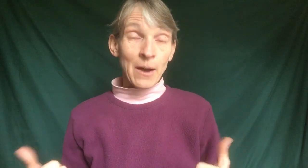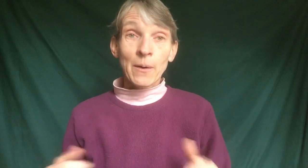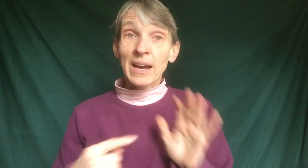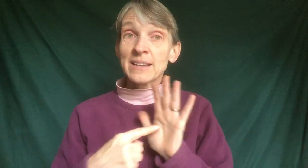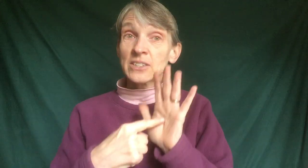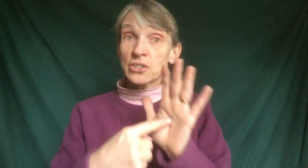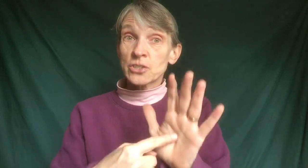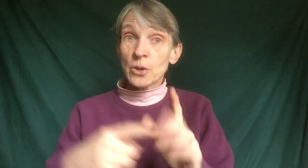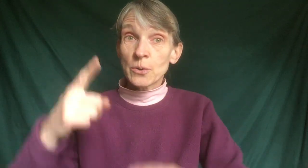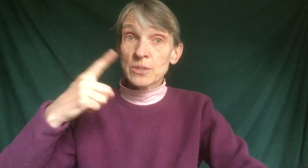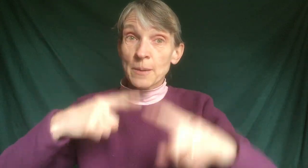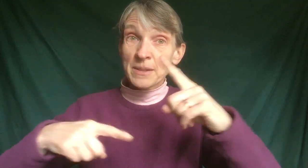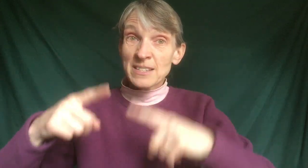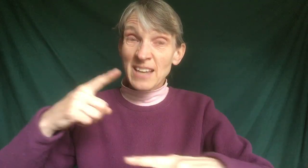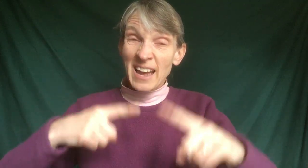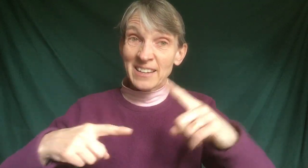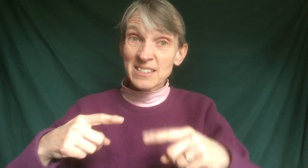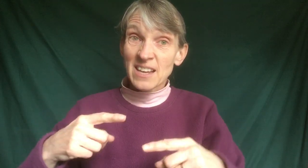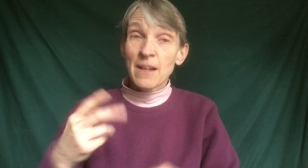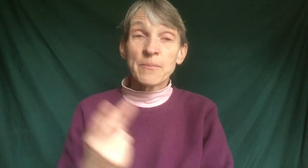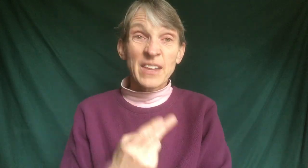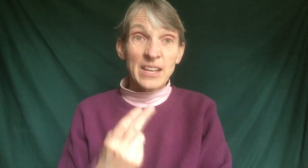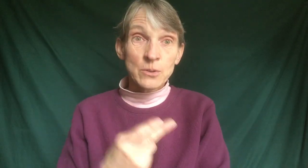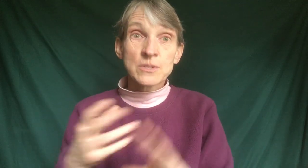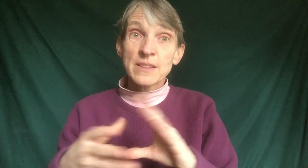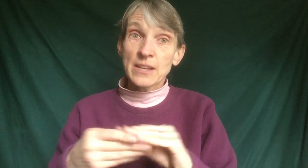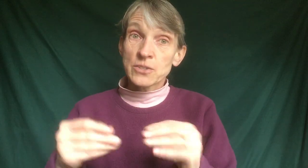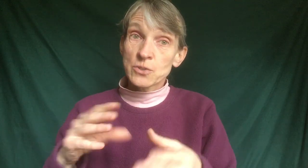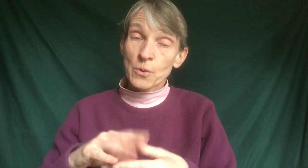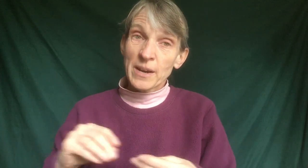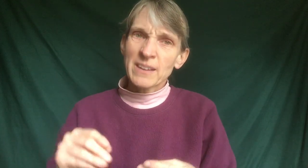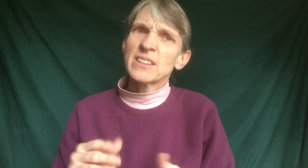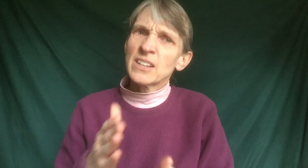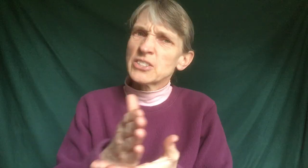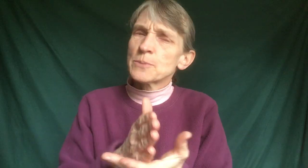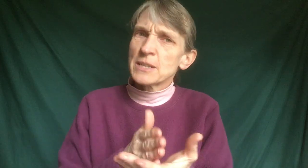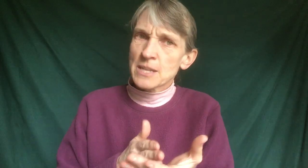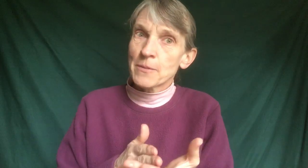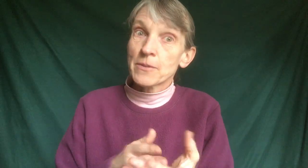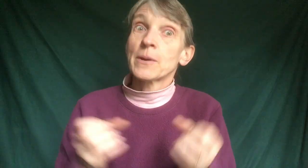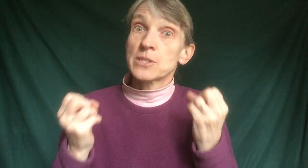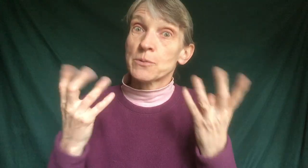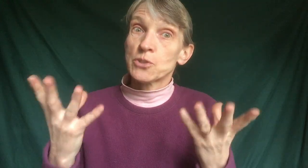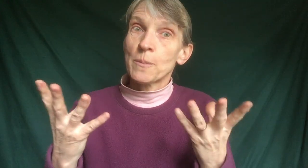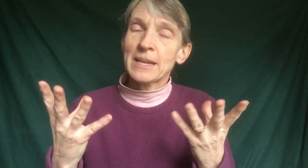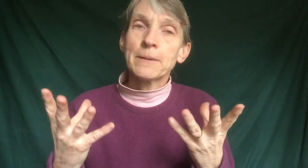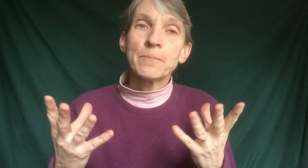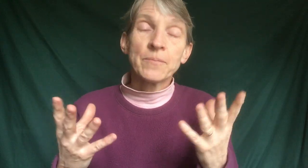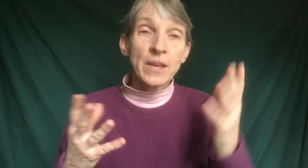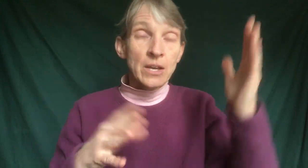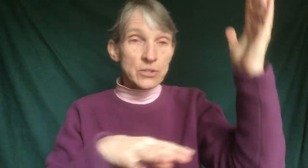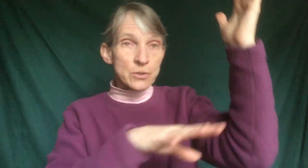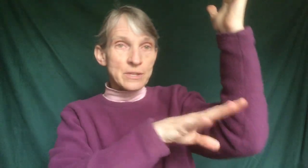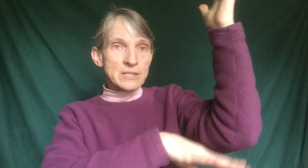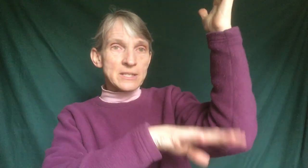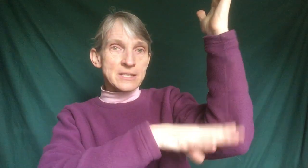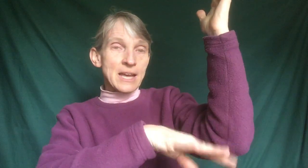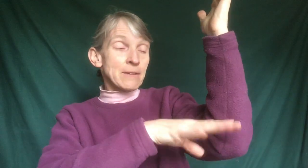Now I'd like to show you some of the signs that I used in that story. Let's just be some of them because there were so many. So this is the sign